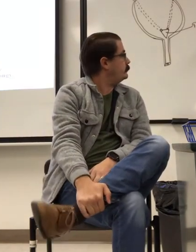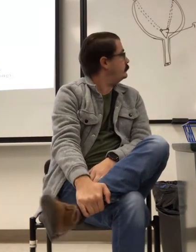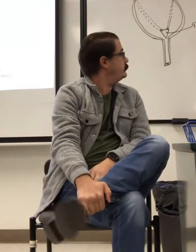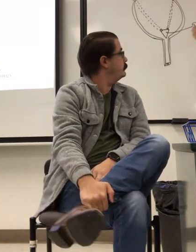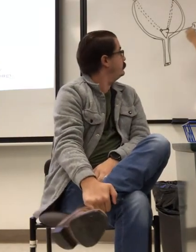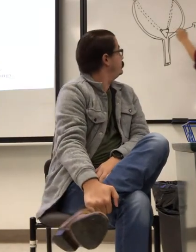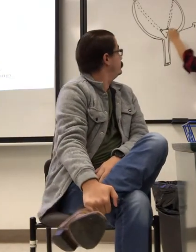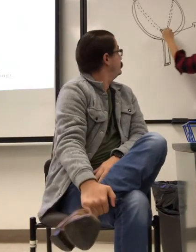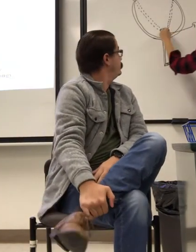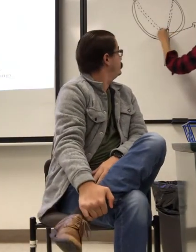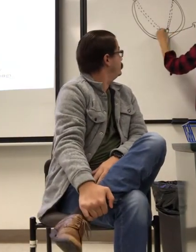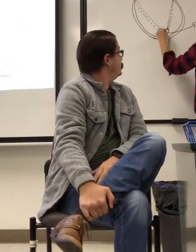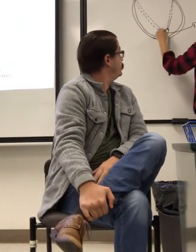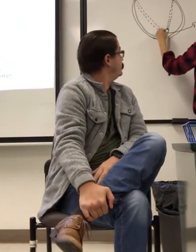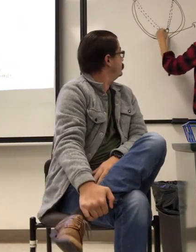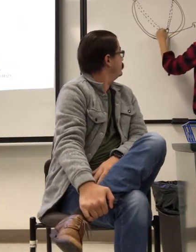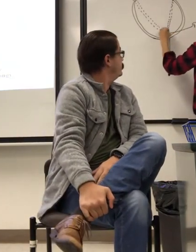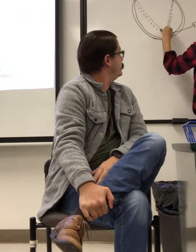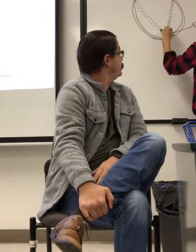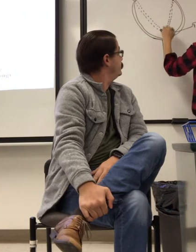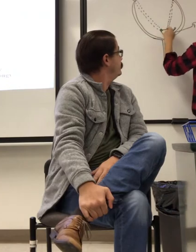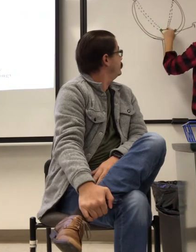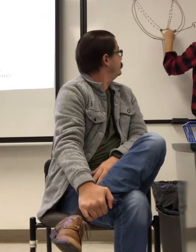You know, right here.